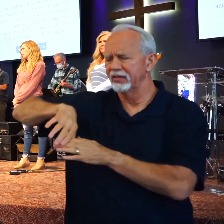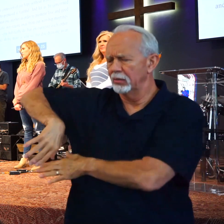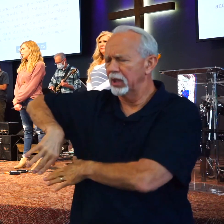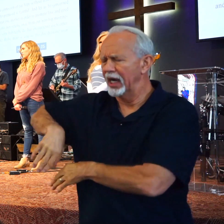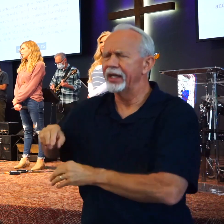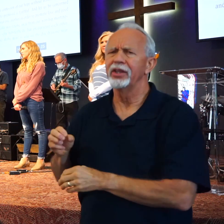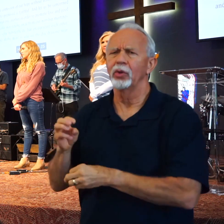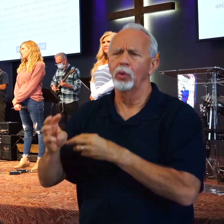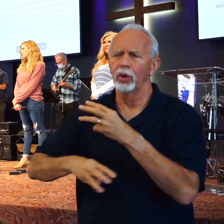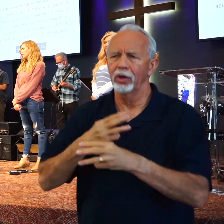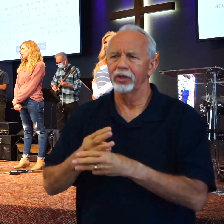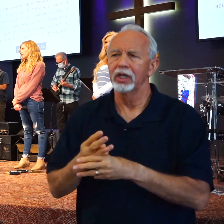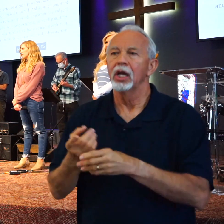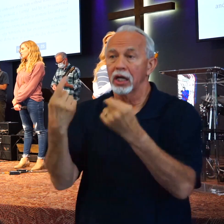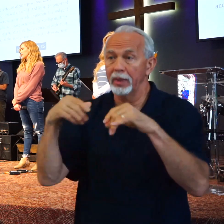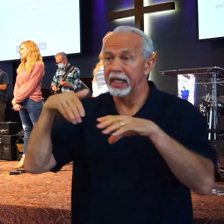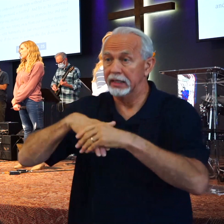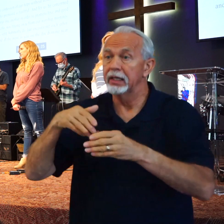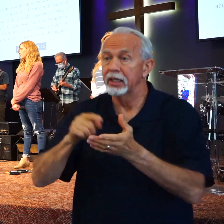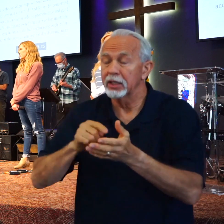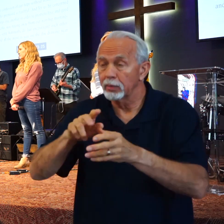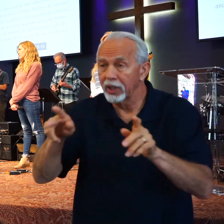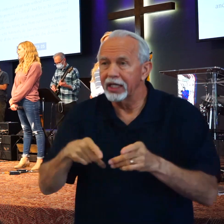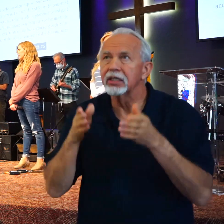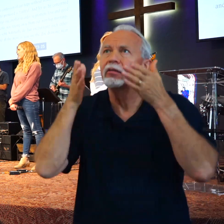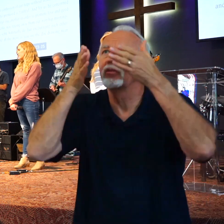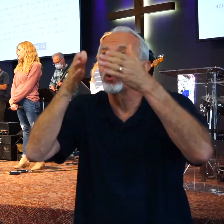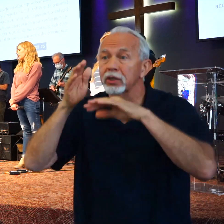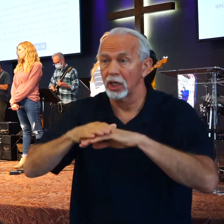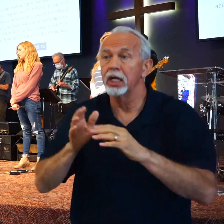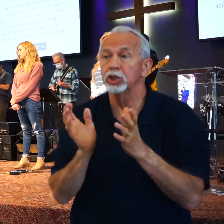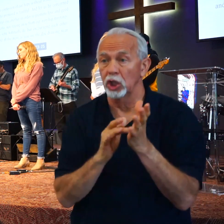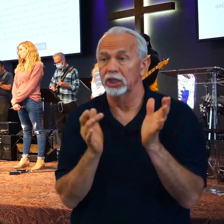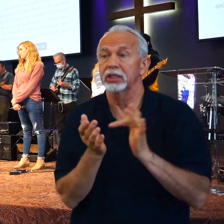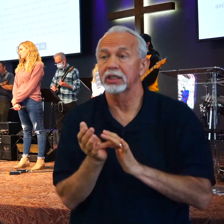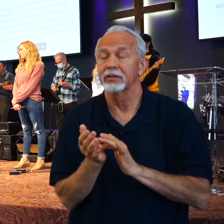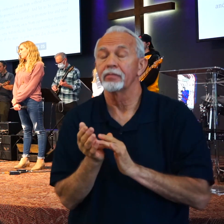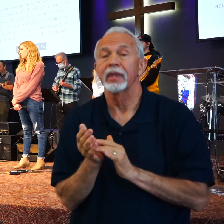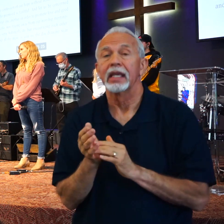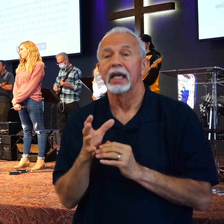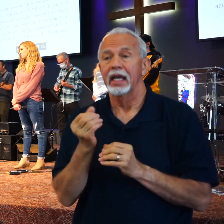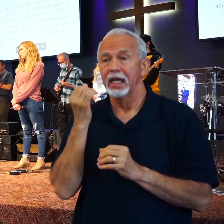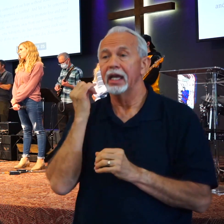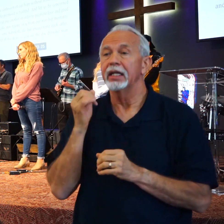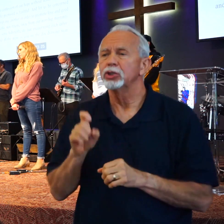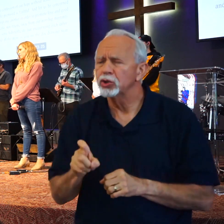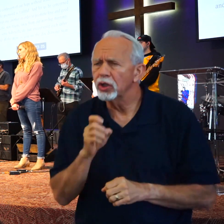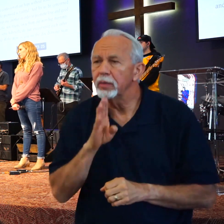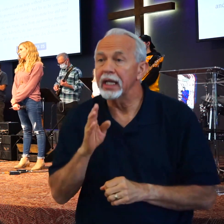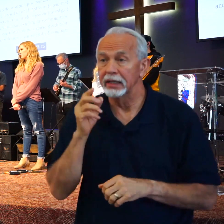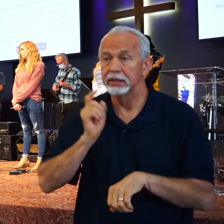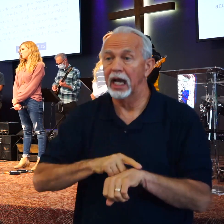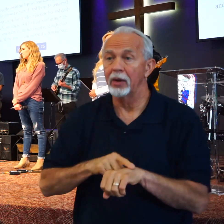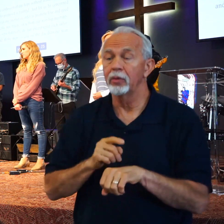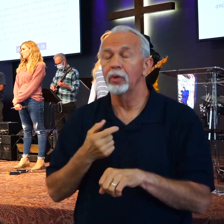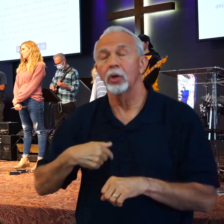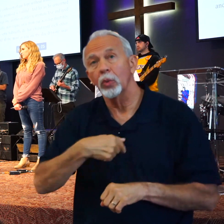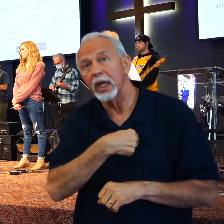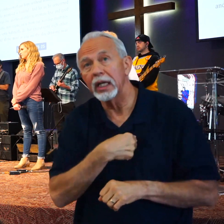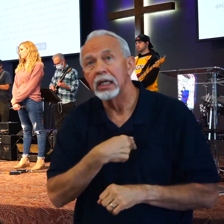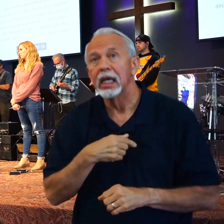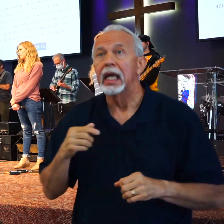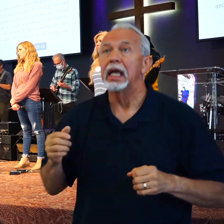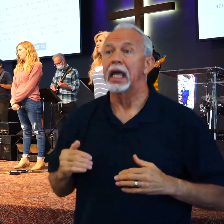world. We're coming into this place, fixing our eyes on Jesus. And it ought to be a time where we